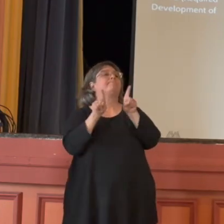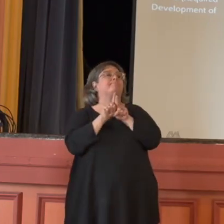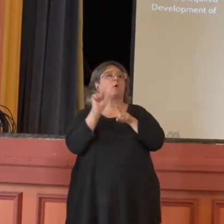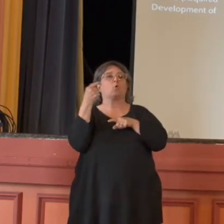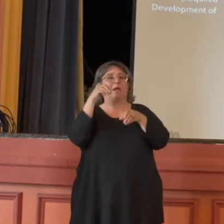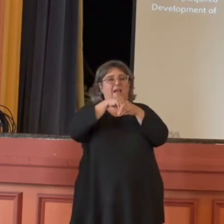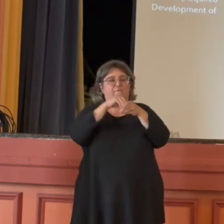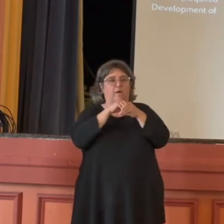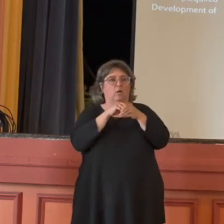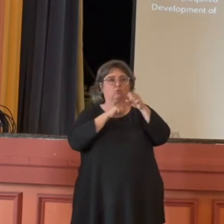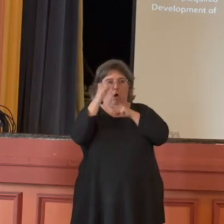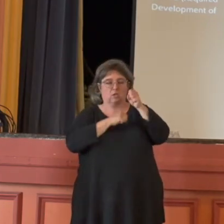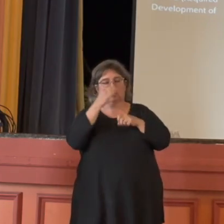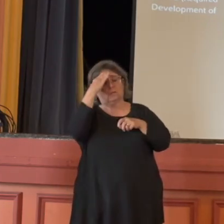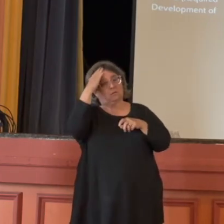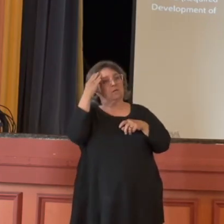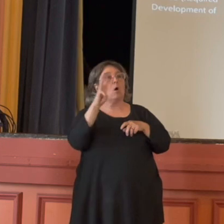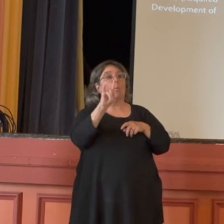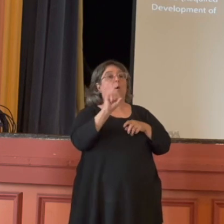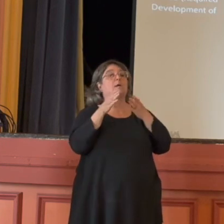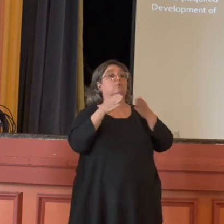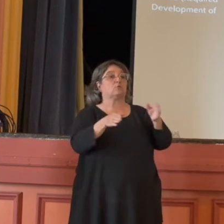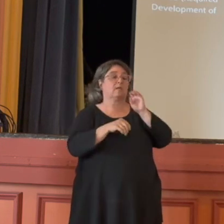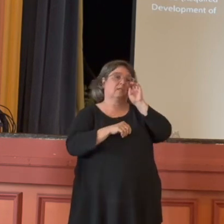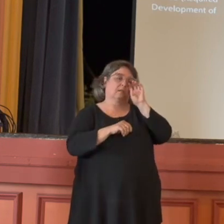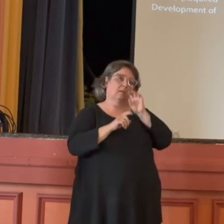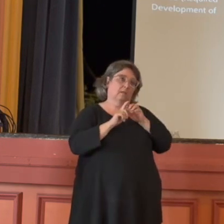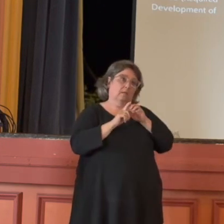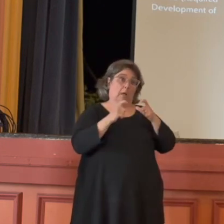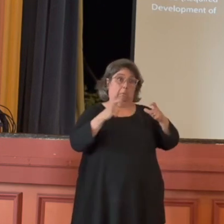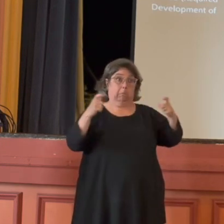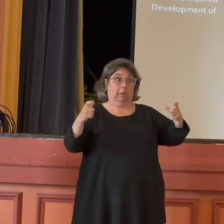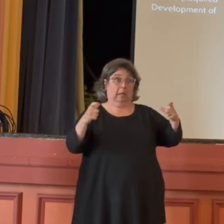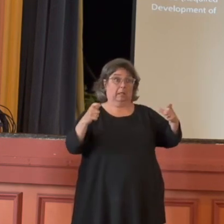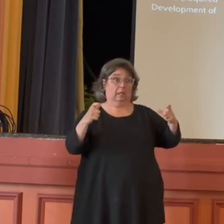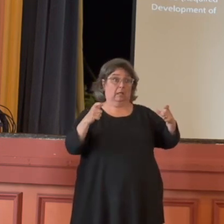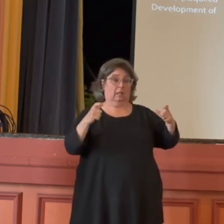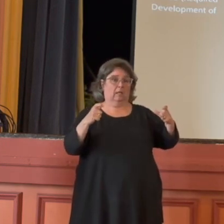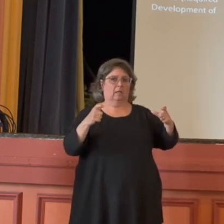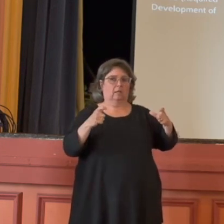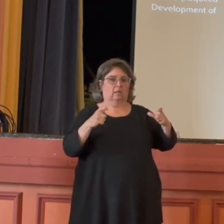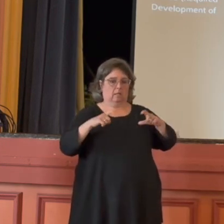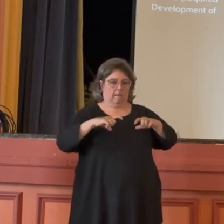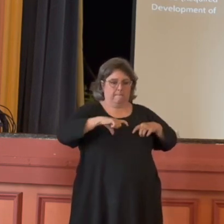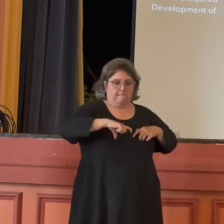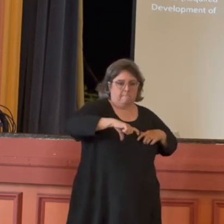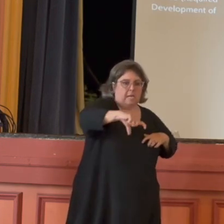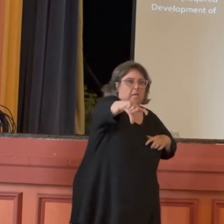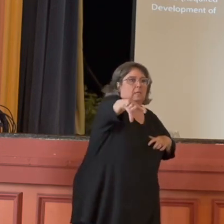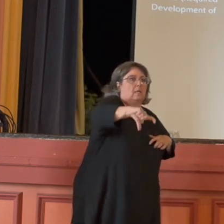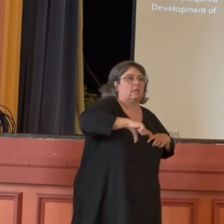green infrastructure. We put some in out on Williams Street, where there's the big median that used to